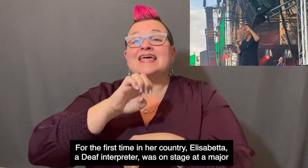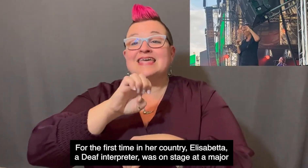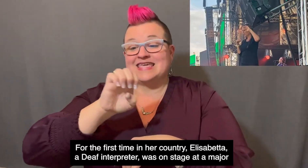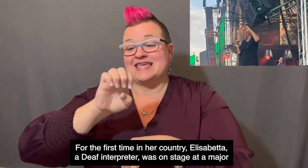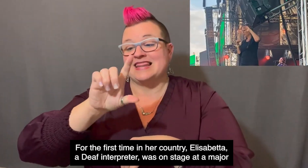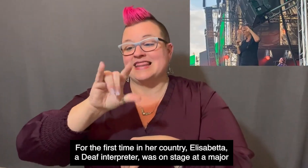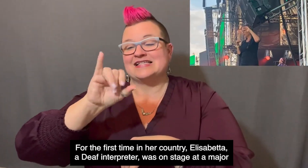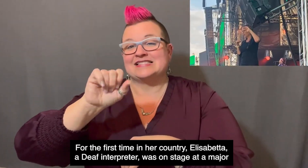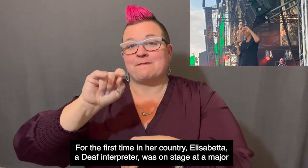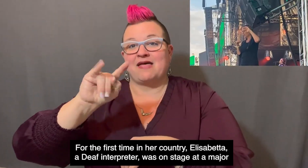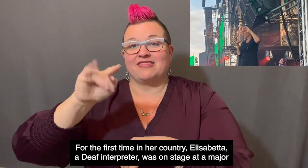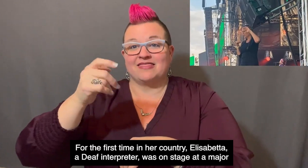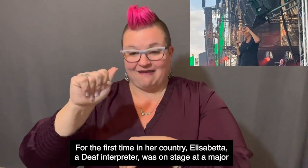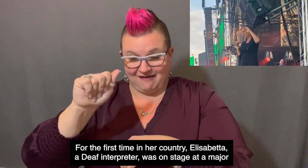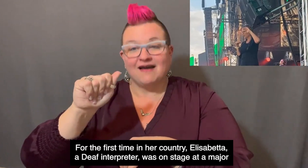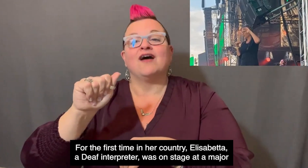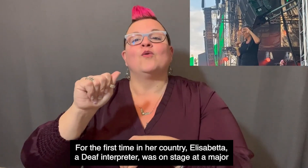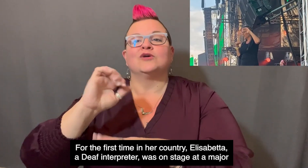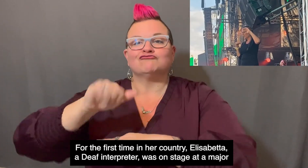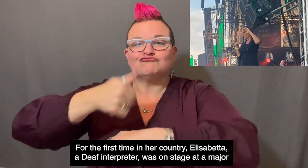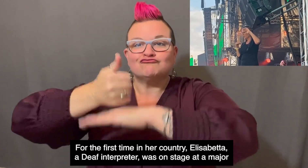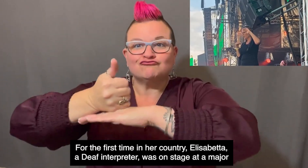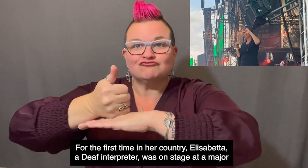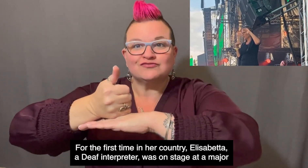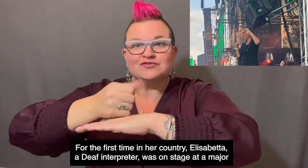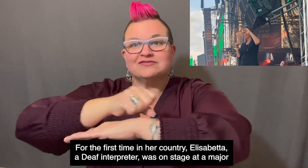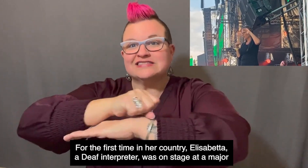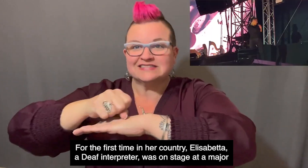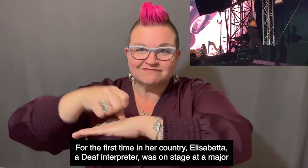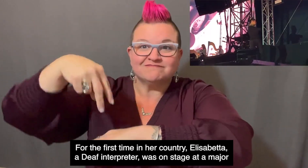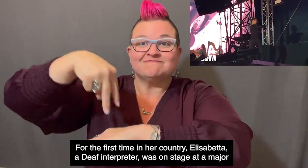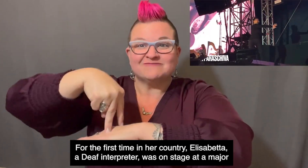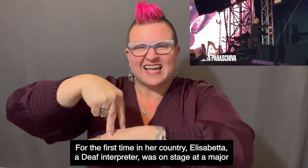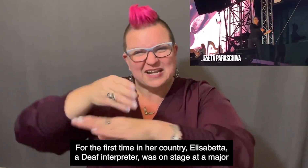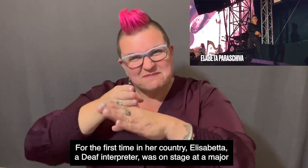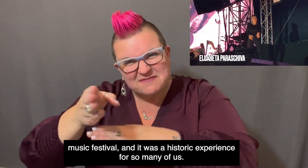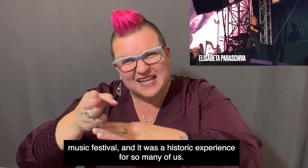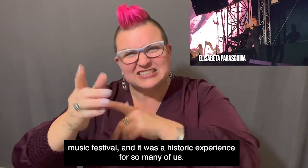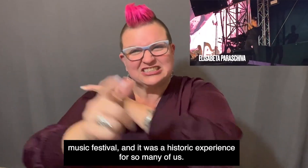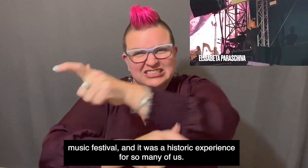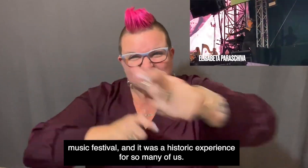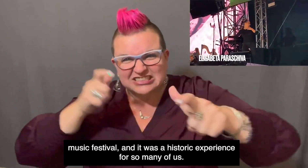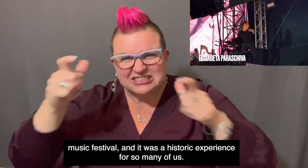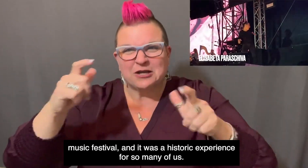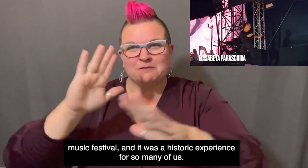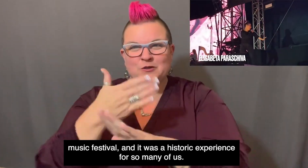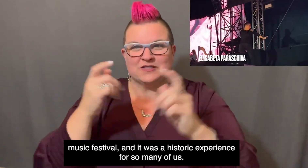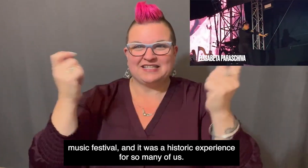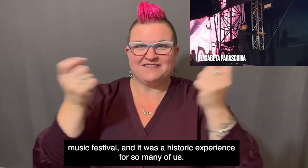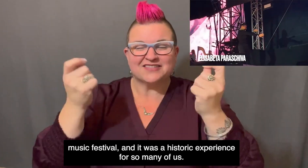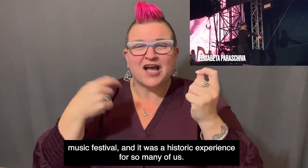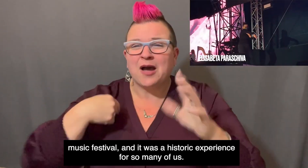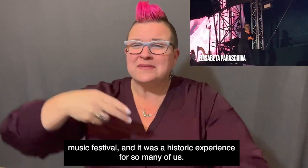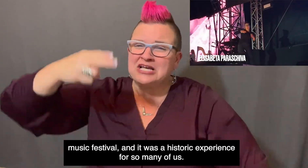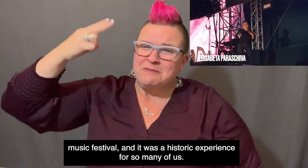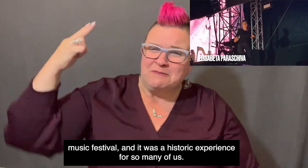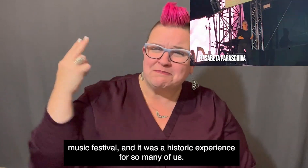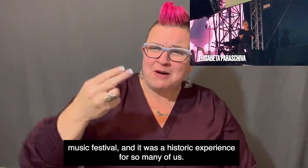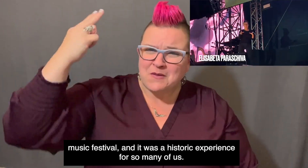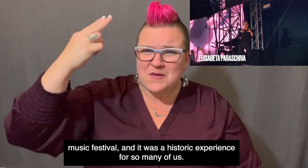country, Elizabeta, a deaf interpreter, was on stage at a major music festival, and it was a